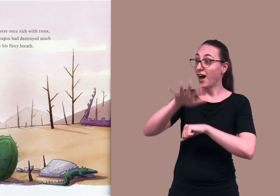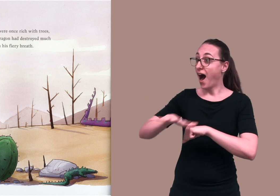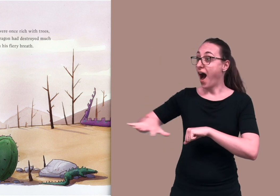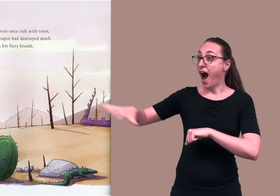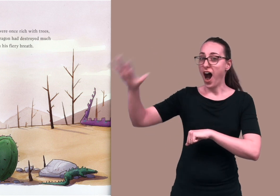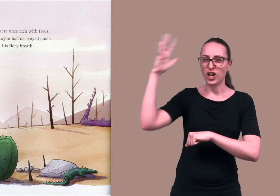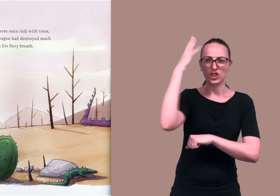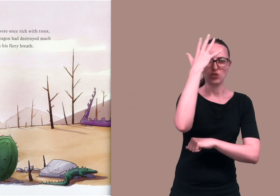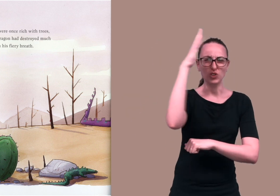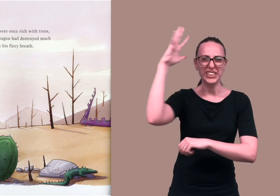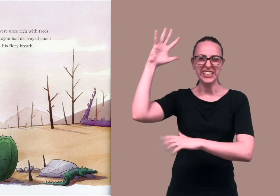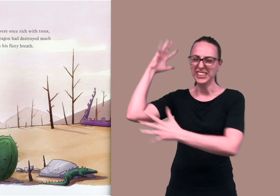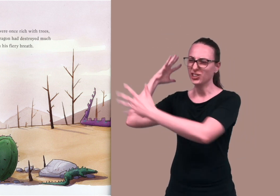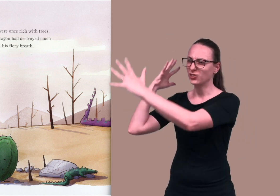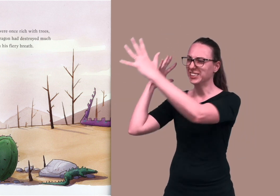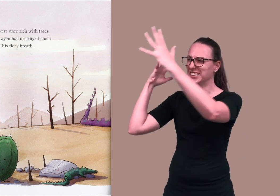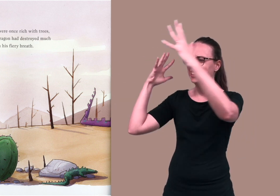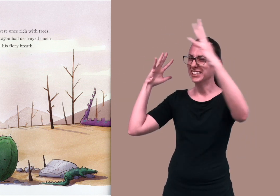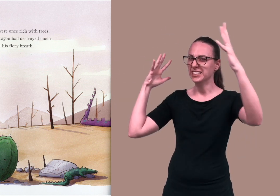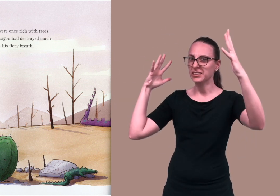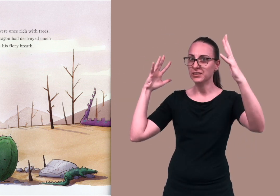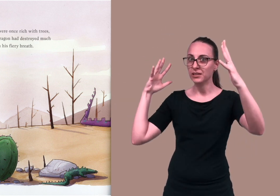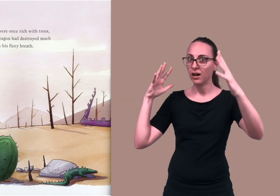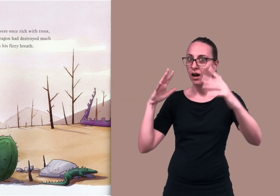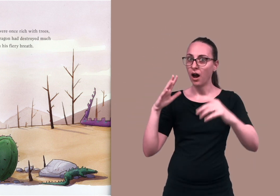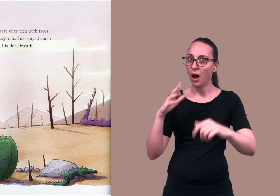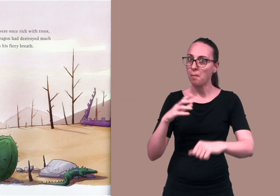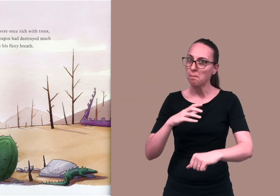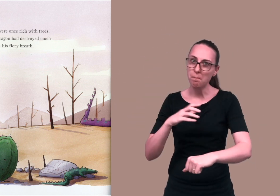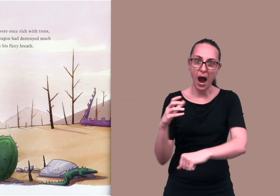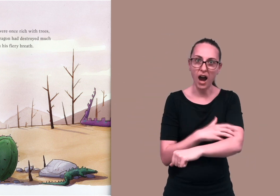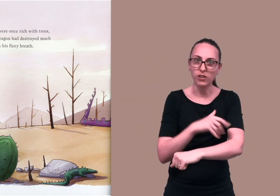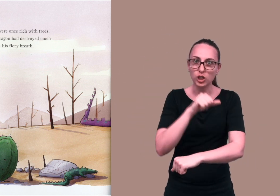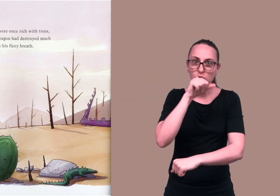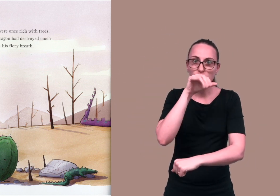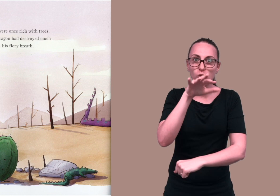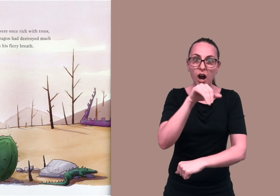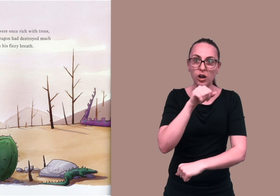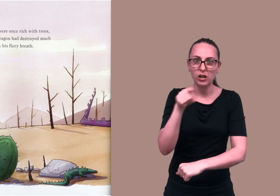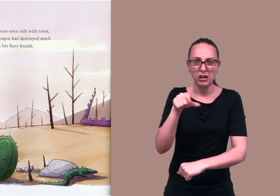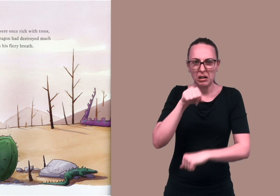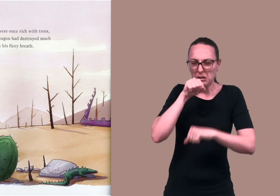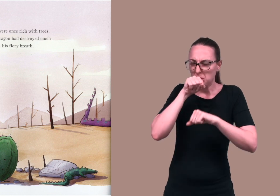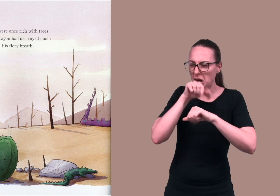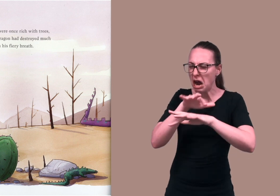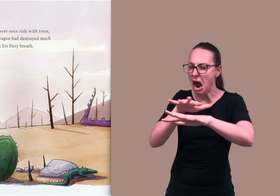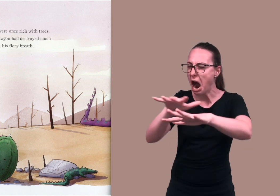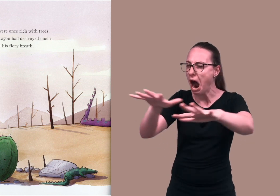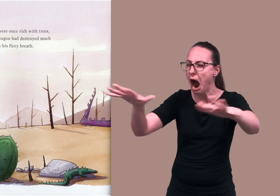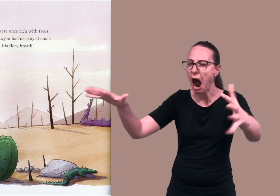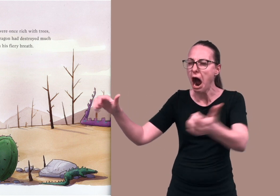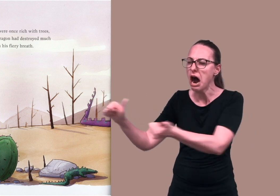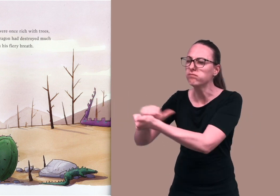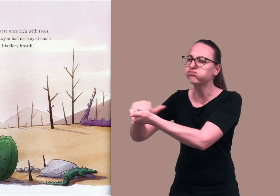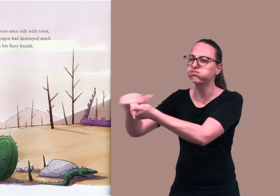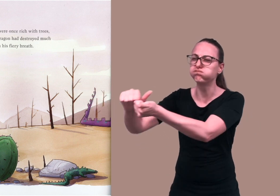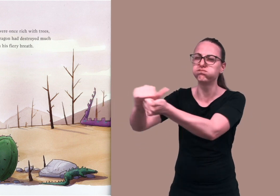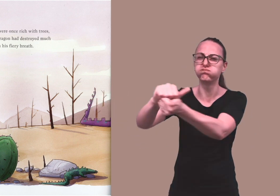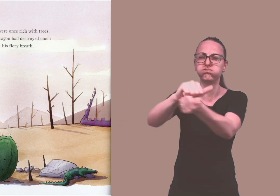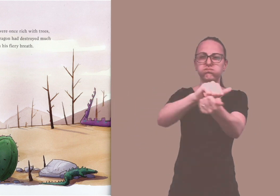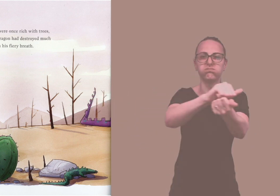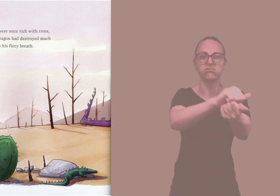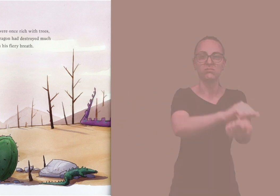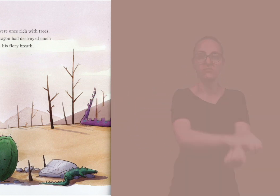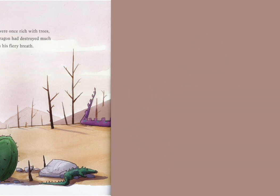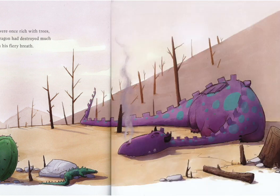The mountains were once rich with trees, but a powerful dragon had destroyed much of the forest